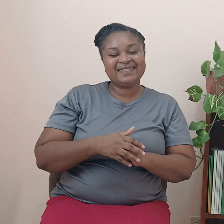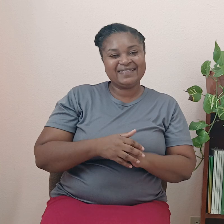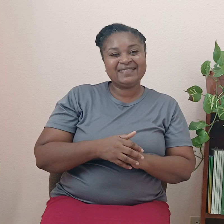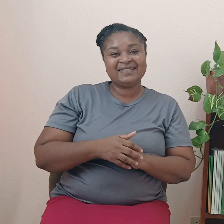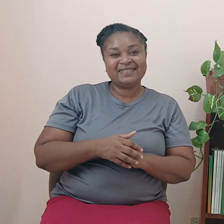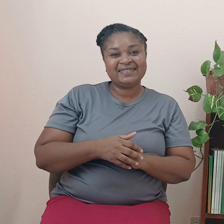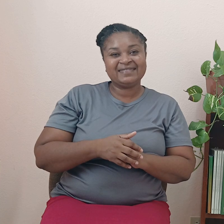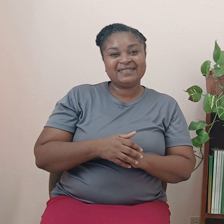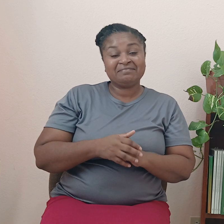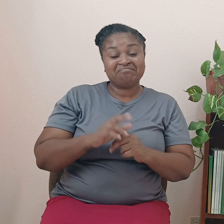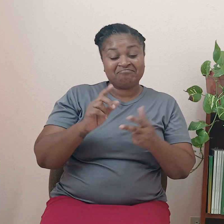Prayer 3.